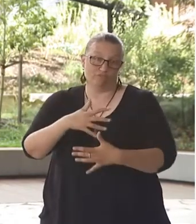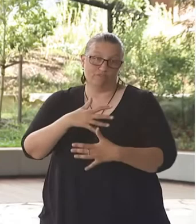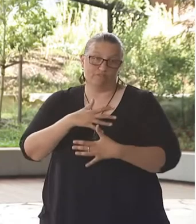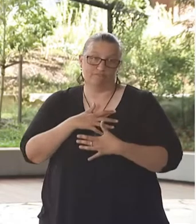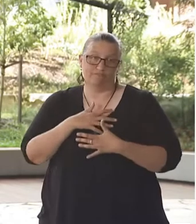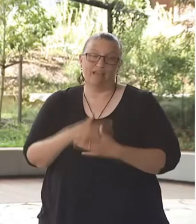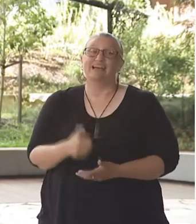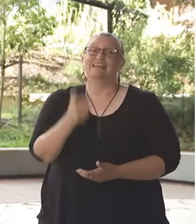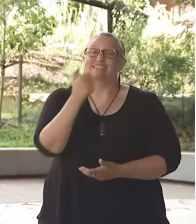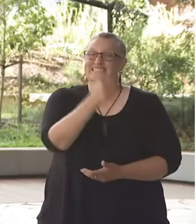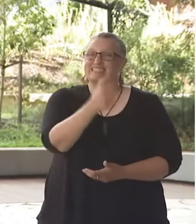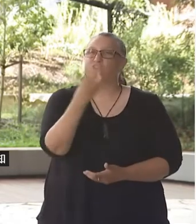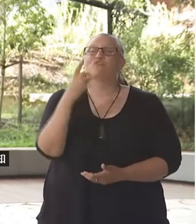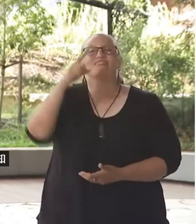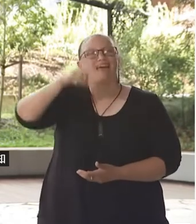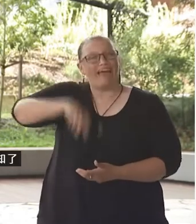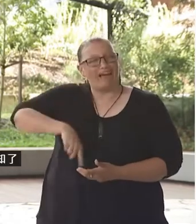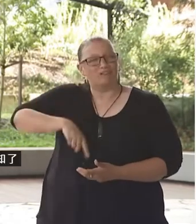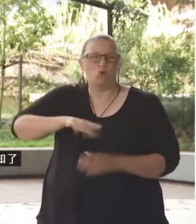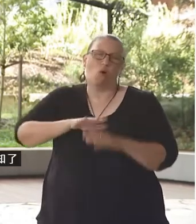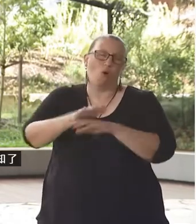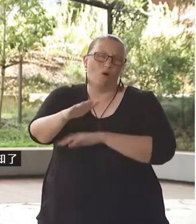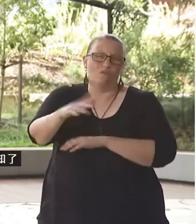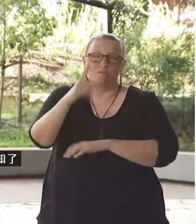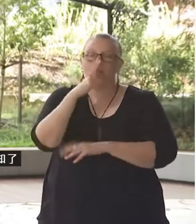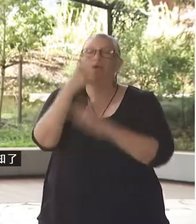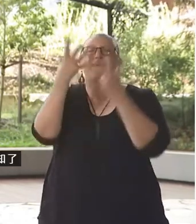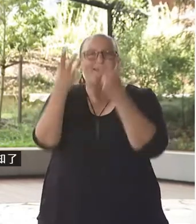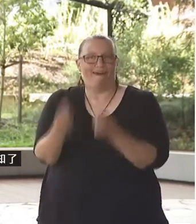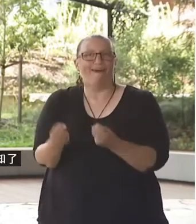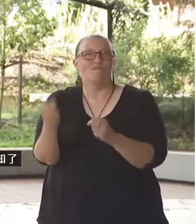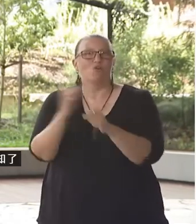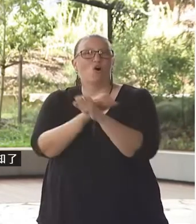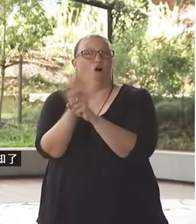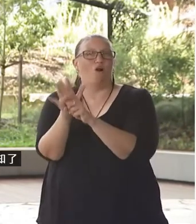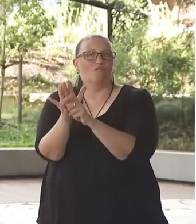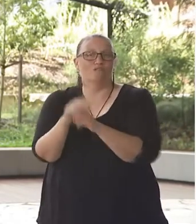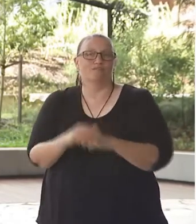63,018 positive tests notified to 8 p.m. last night, including